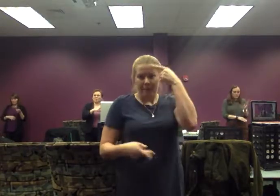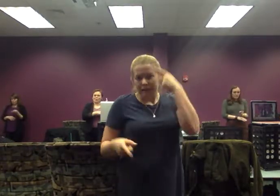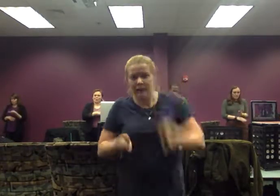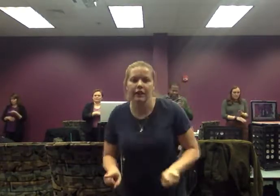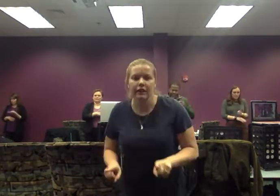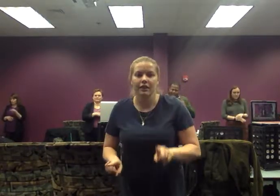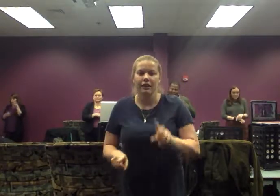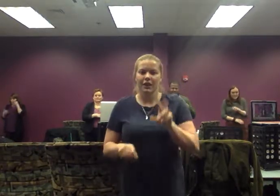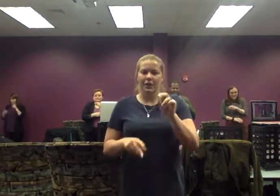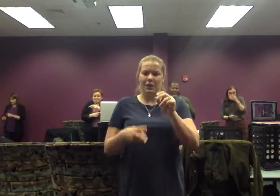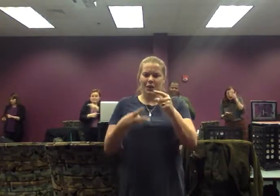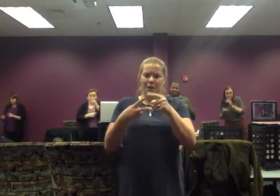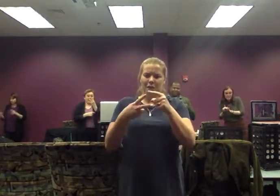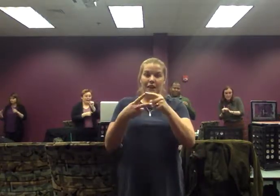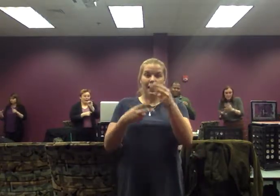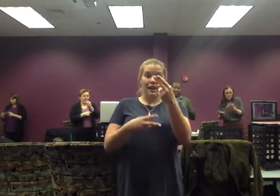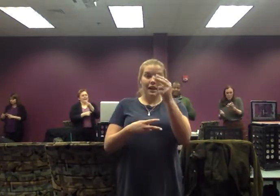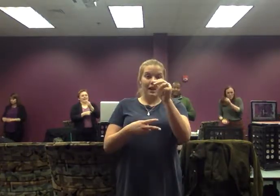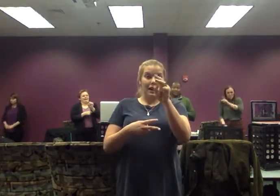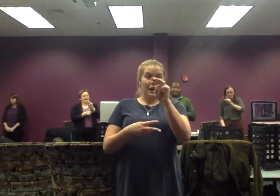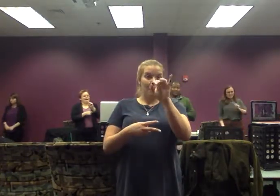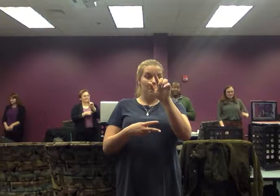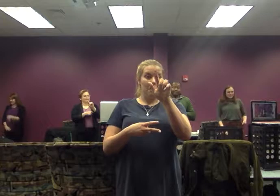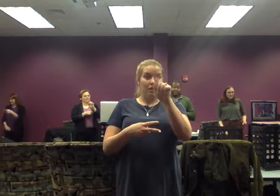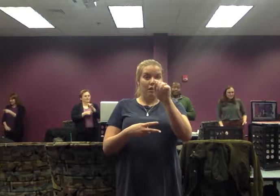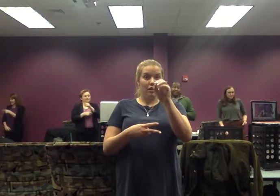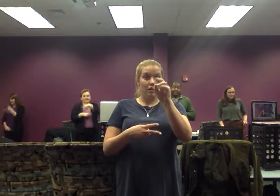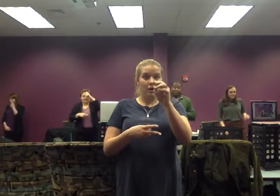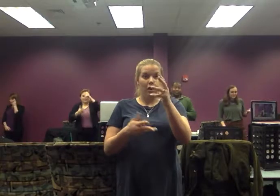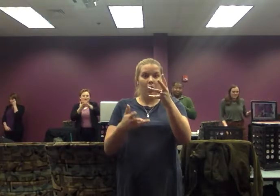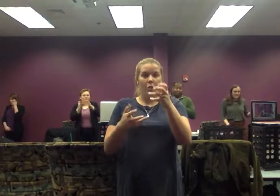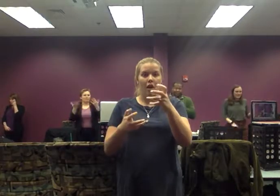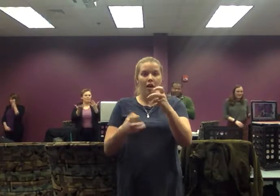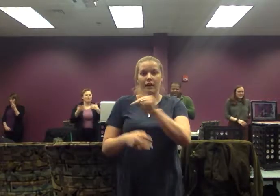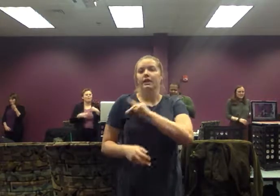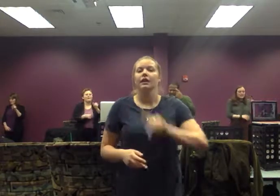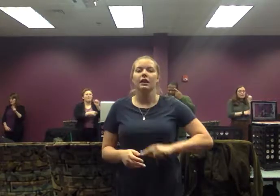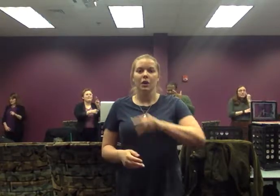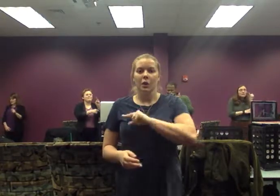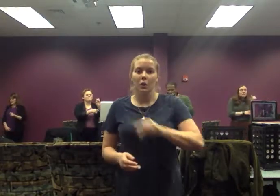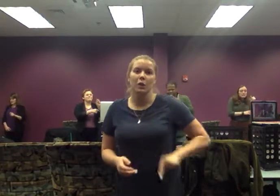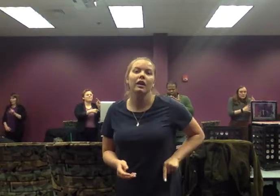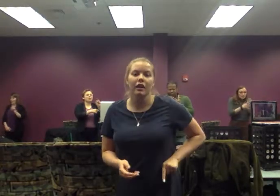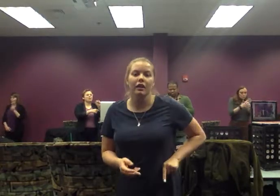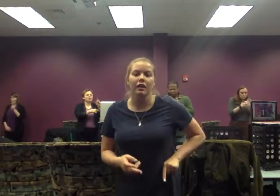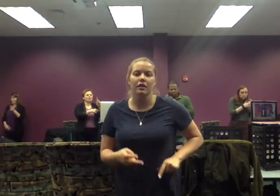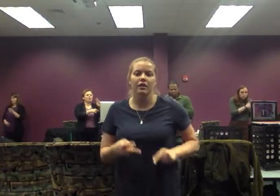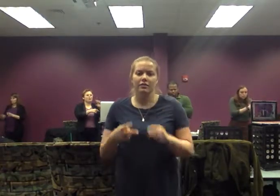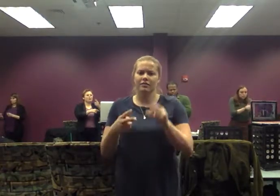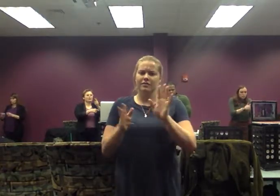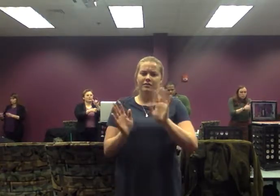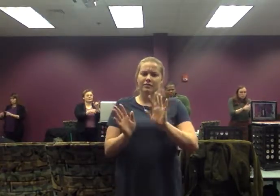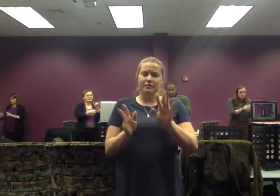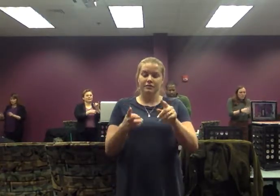monarchy. Jefferson thought the real wisdom of the nation resided in the crossroads store.